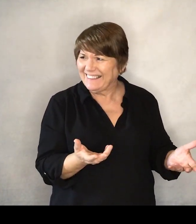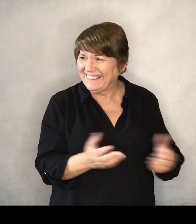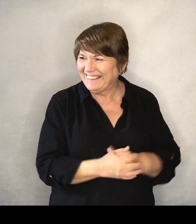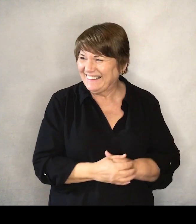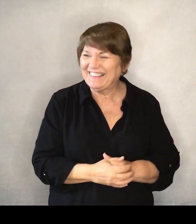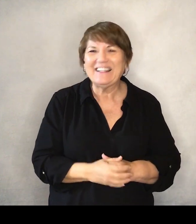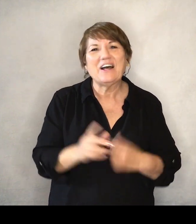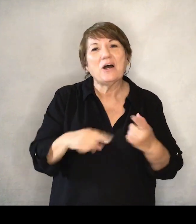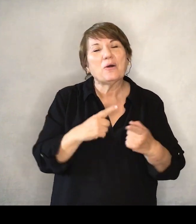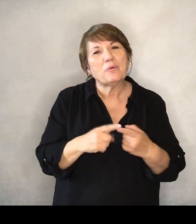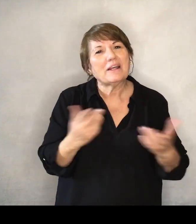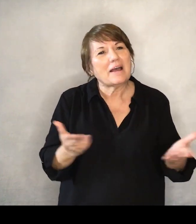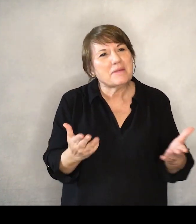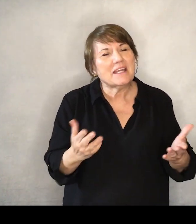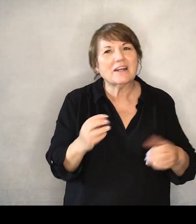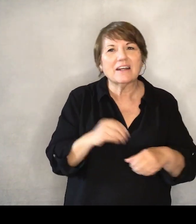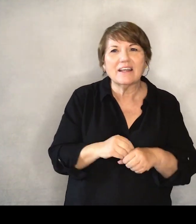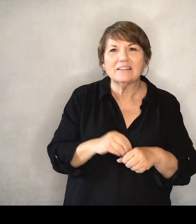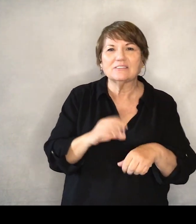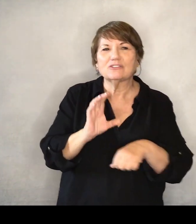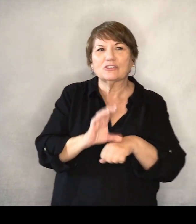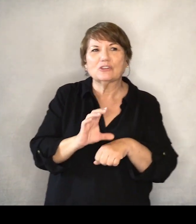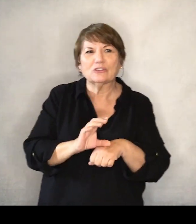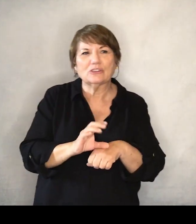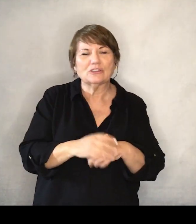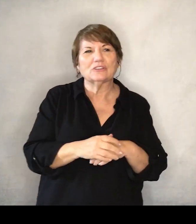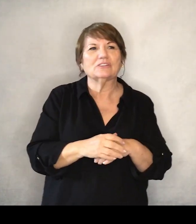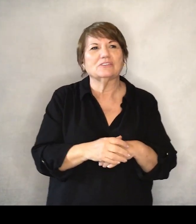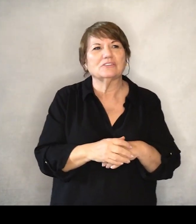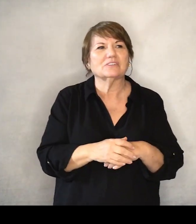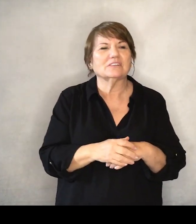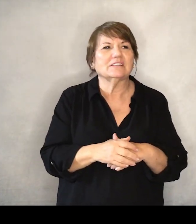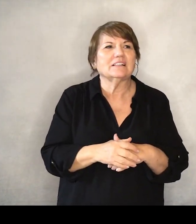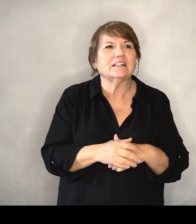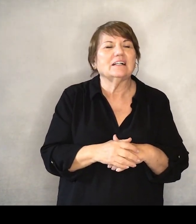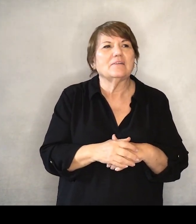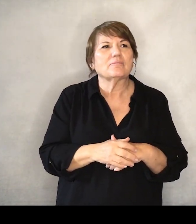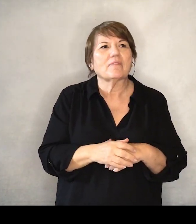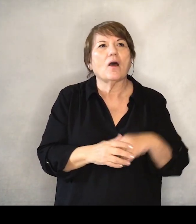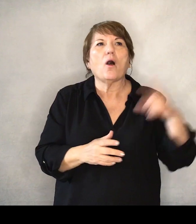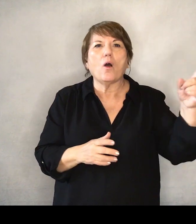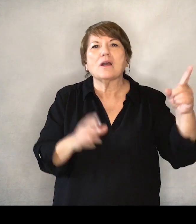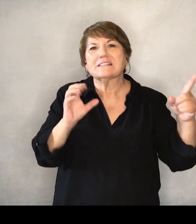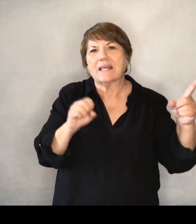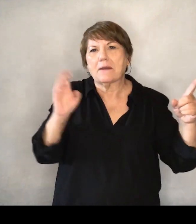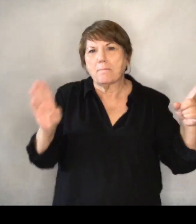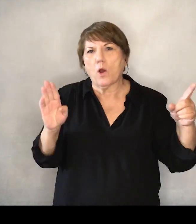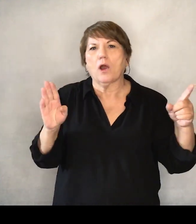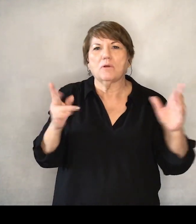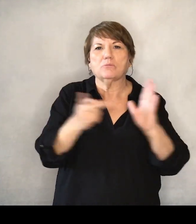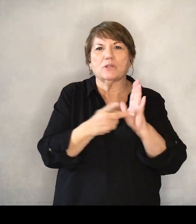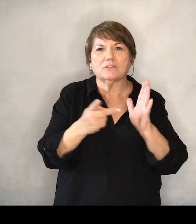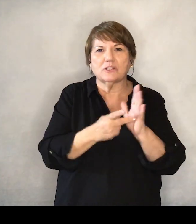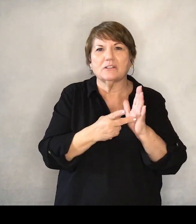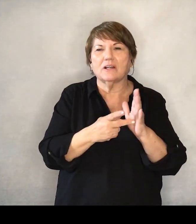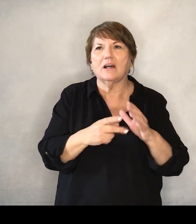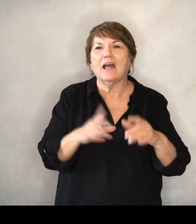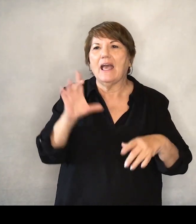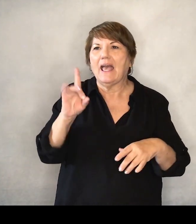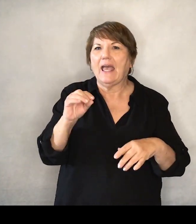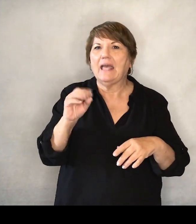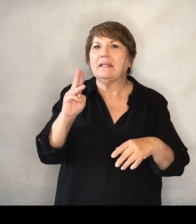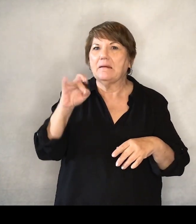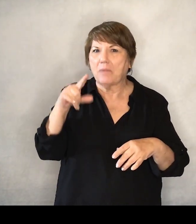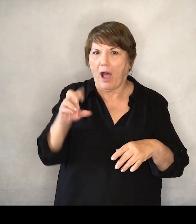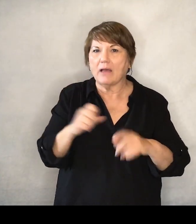Or when I'm here in Moorpark. And Presbytery business in Santa Barbara can be handled from 80